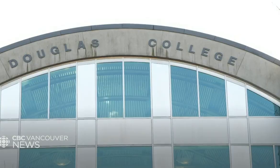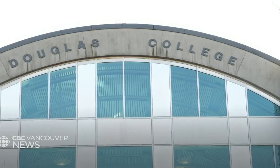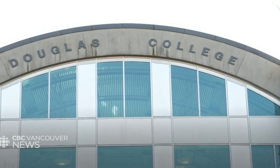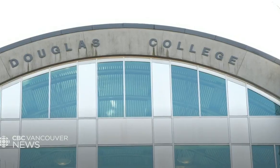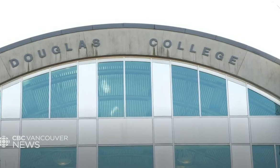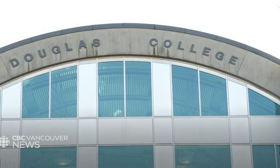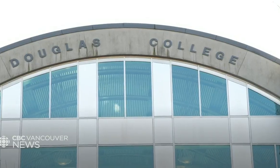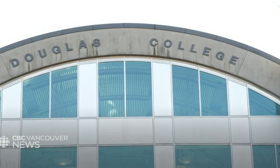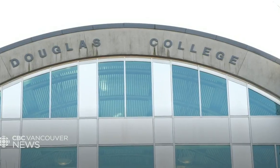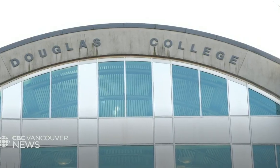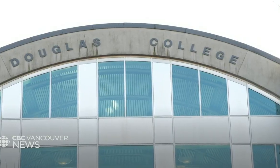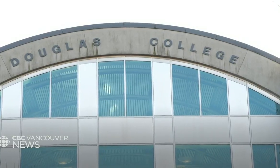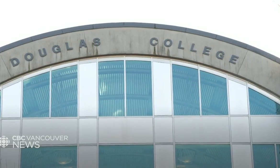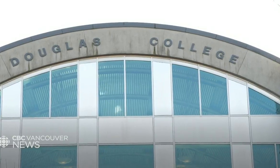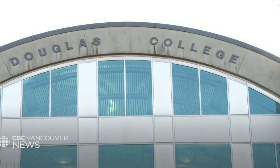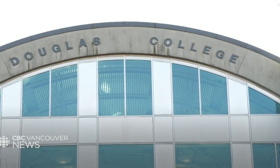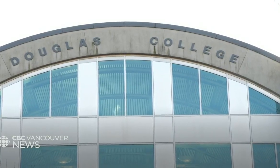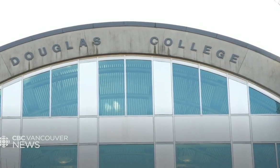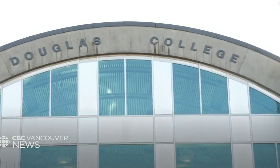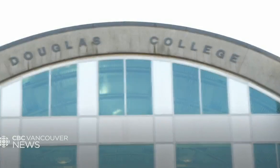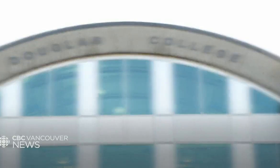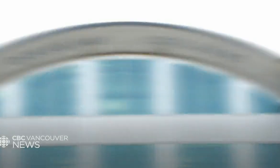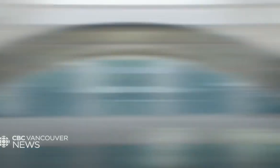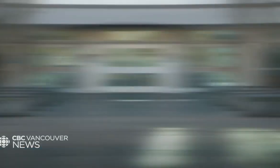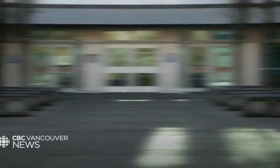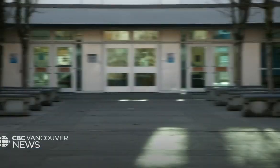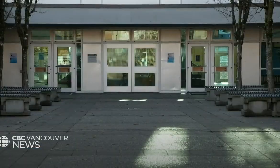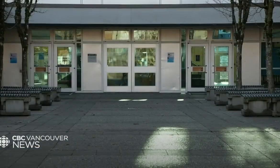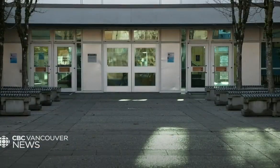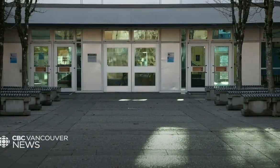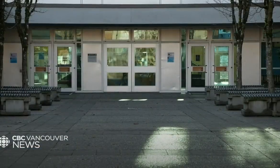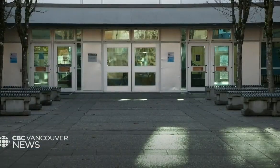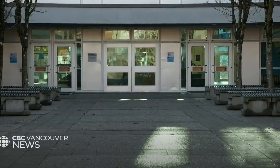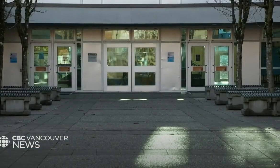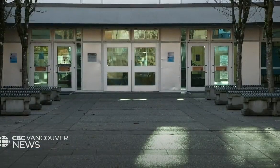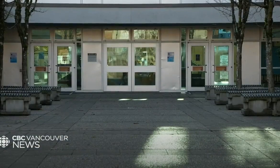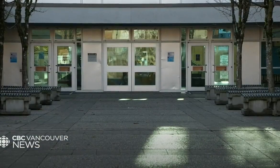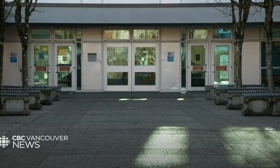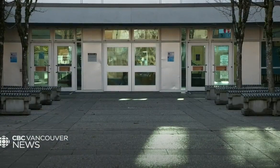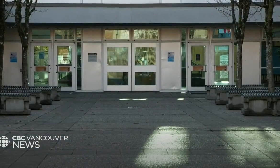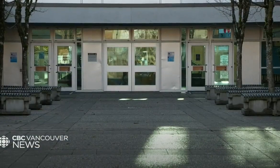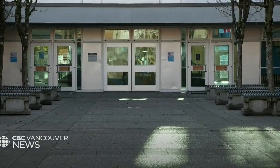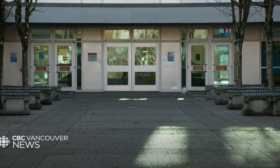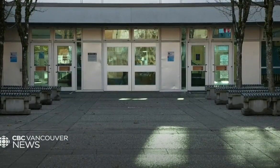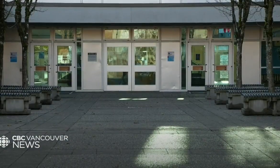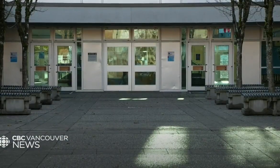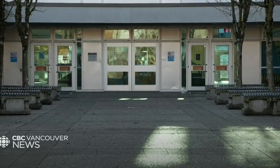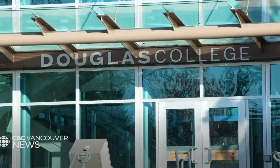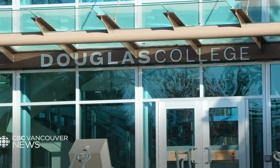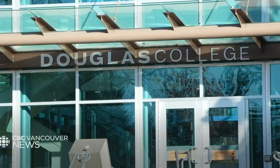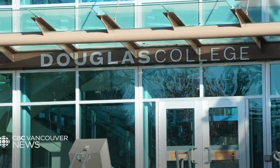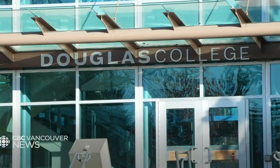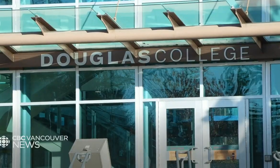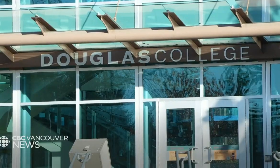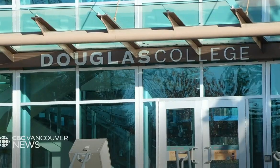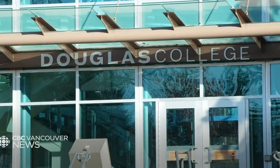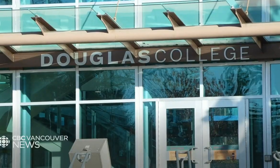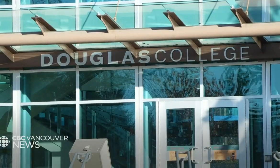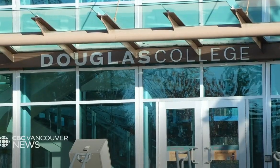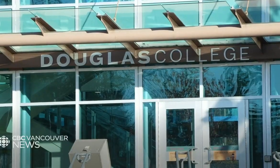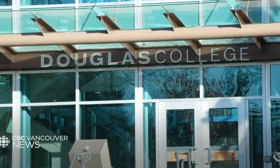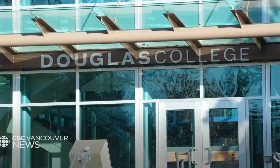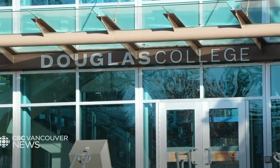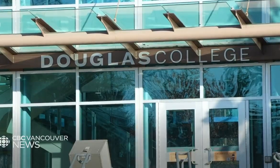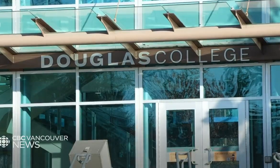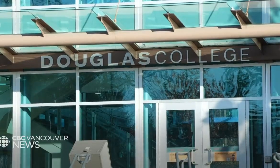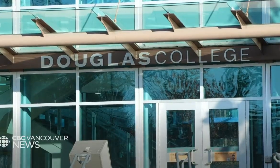harder Douglas College the only school in the province that has a program to train sign language interpreters has suspended enrollment for next year it